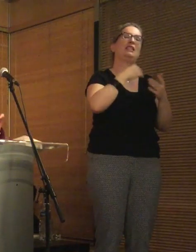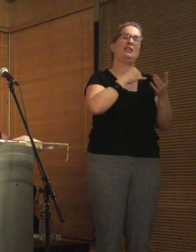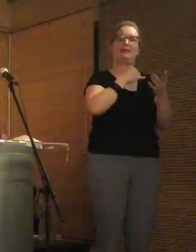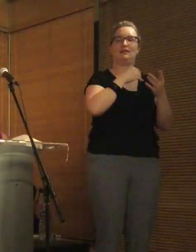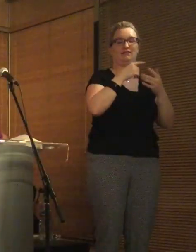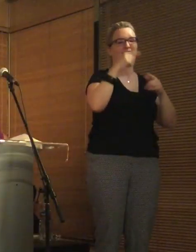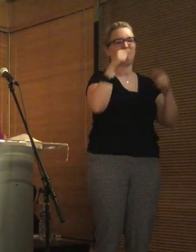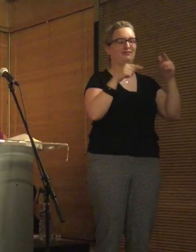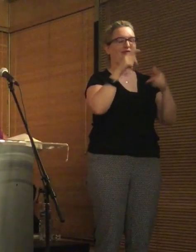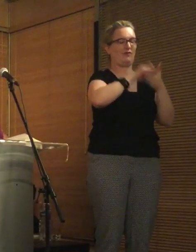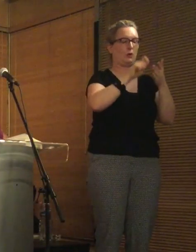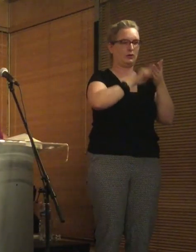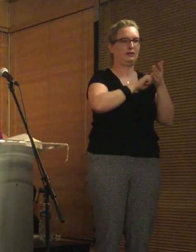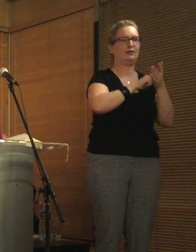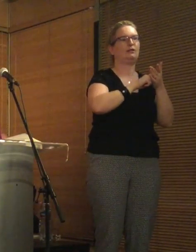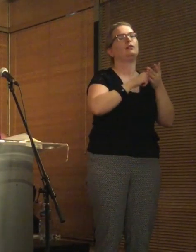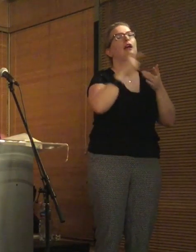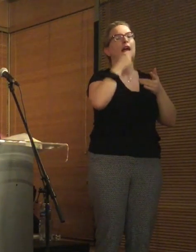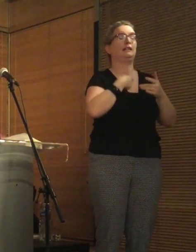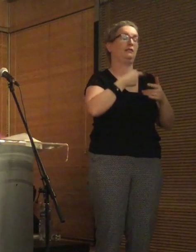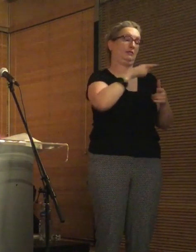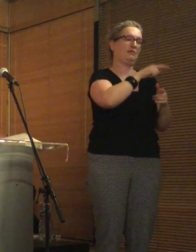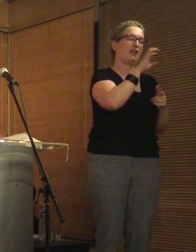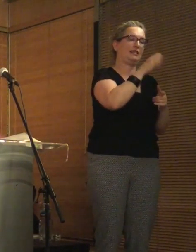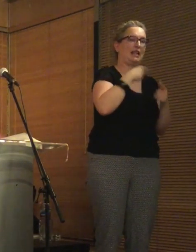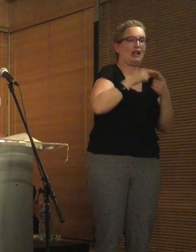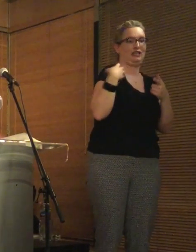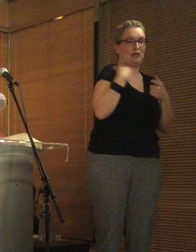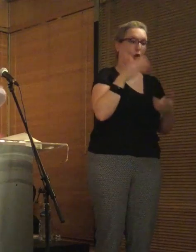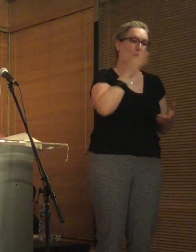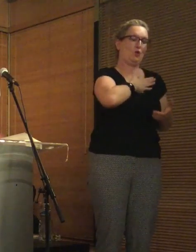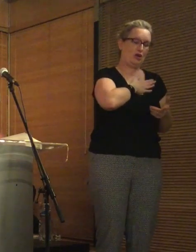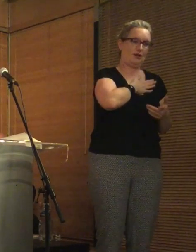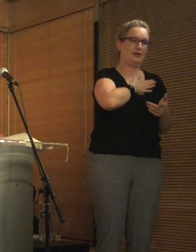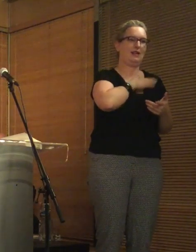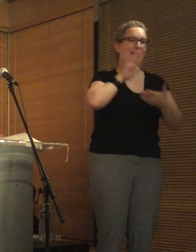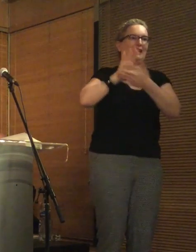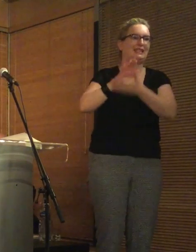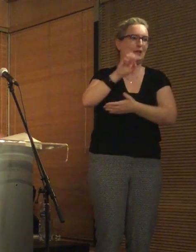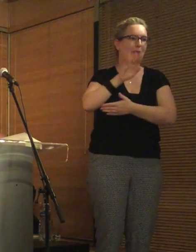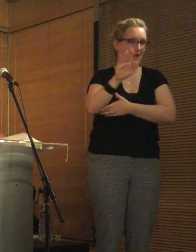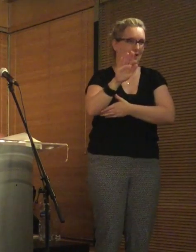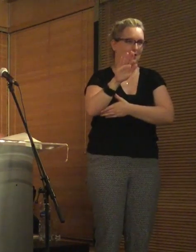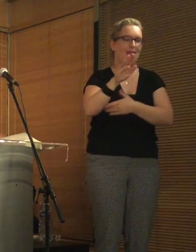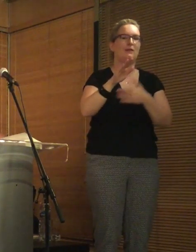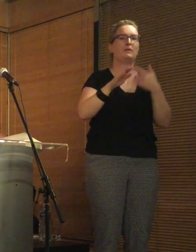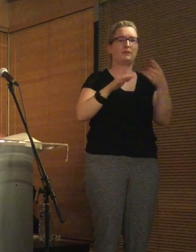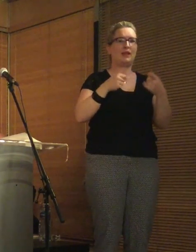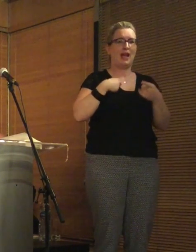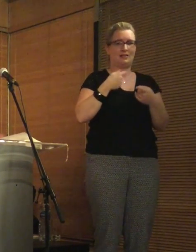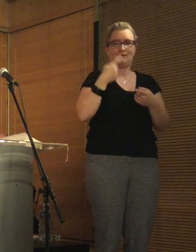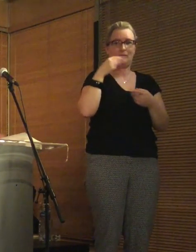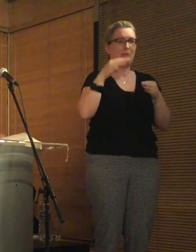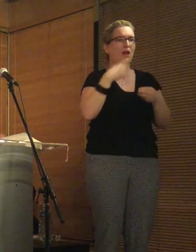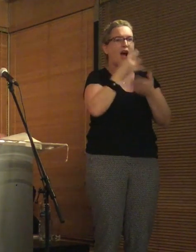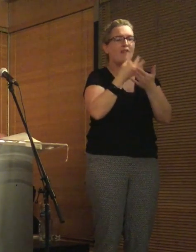of course it had a great question for people in questioning why are women kept out of